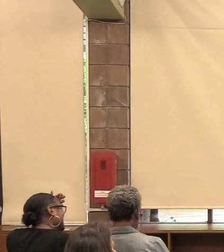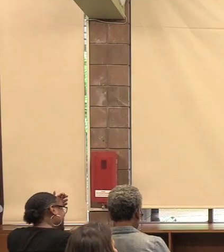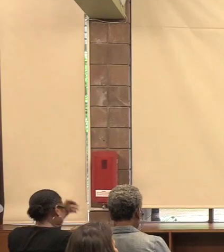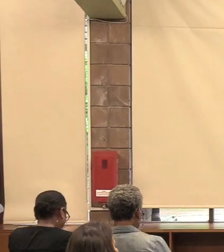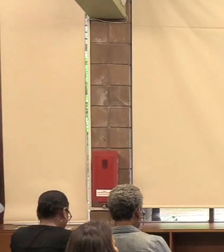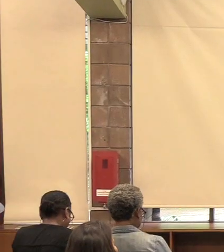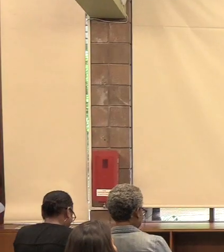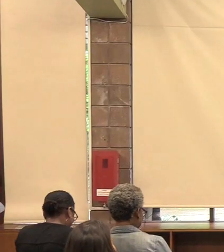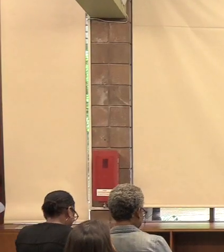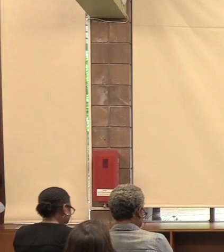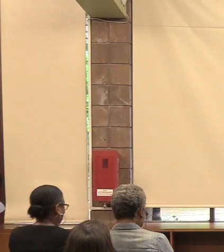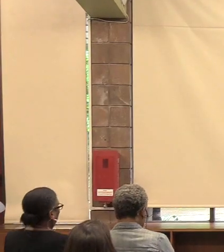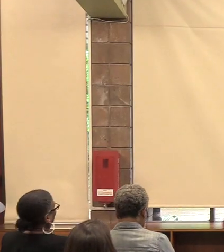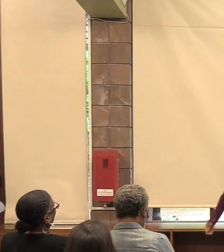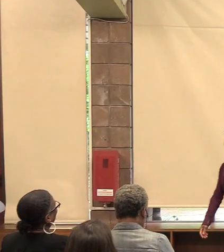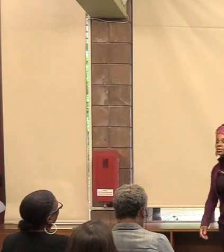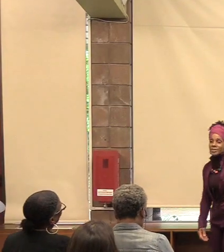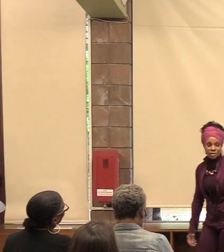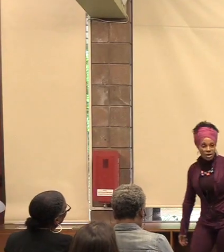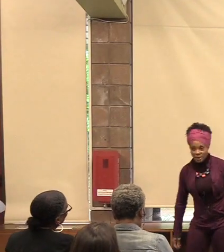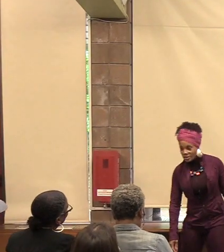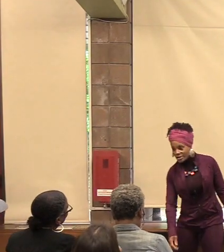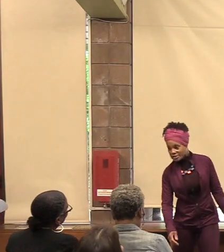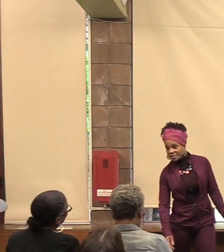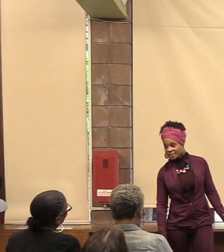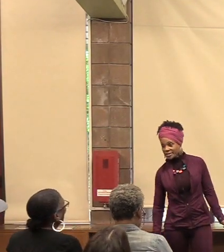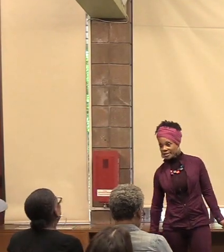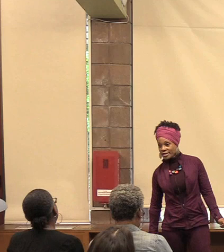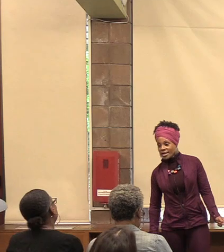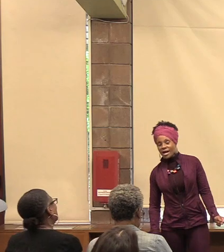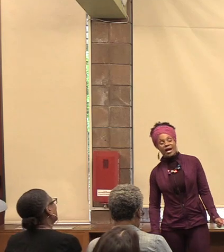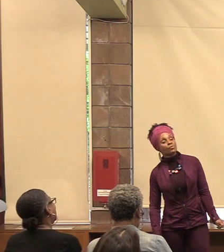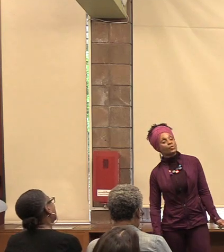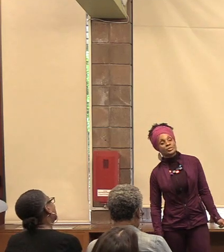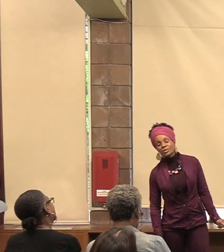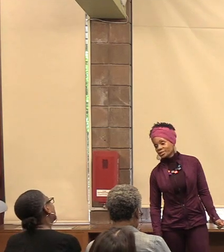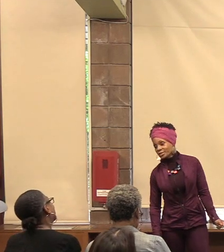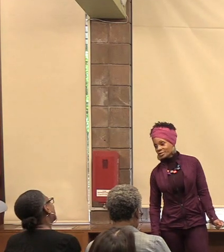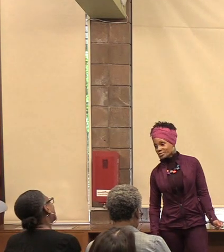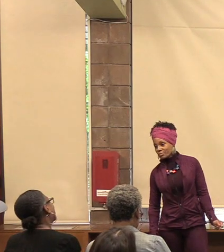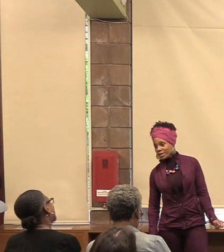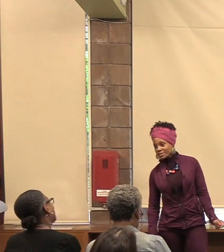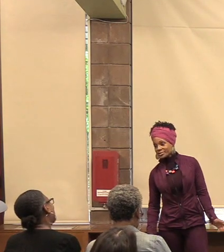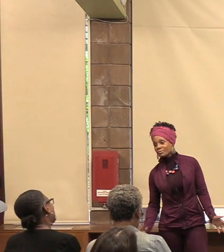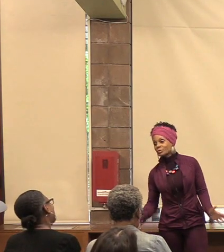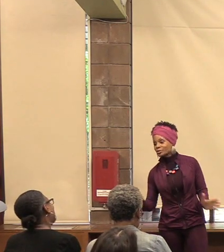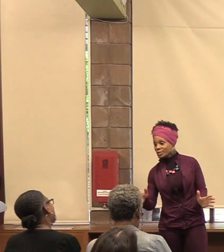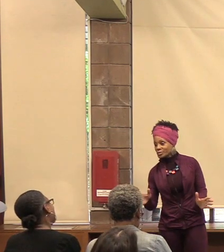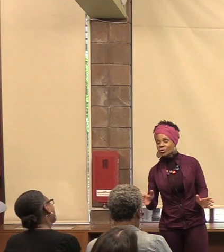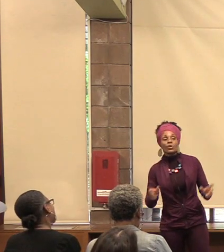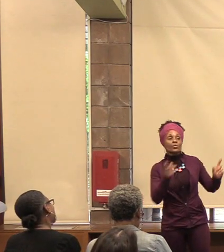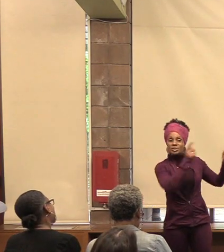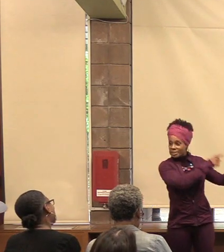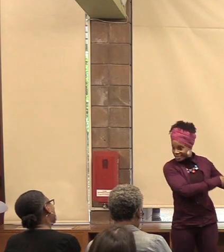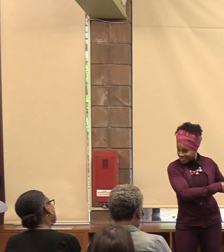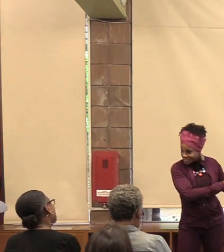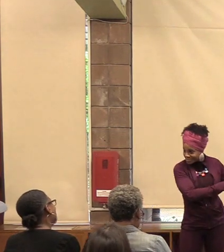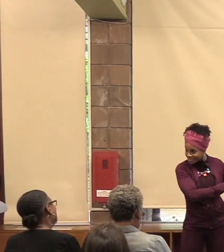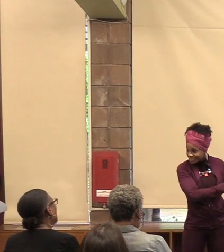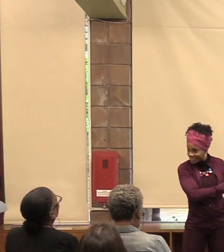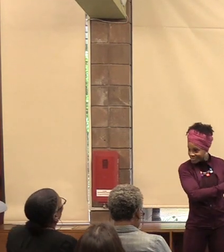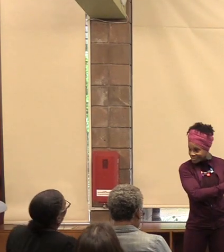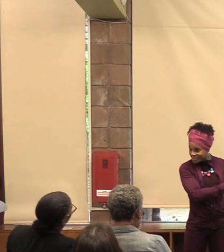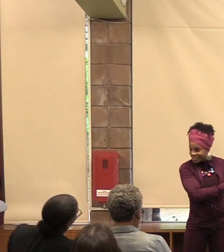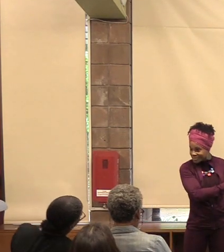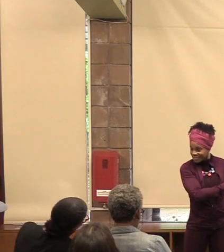a whip. Woo, did y'all hear her? I wanted y'all to hear her so bad because I was going to tell you what she said.